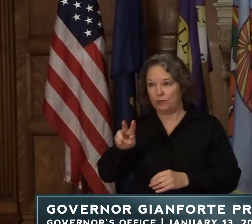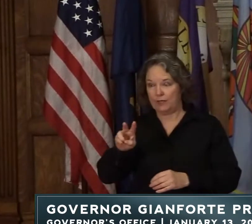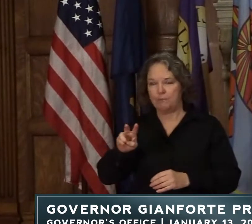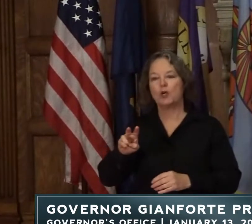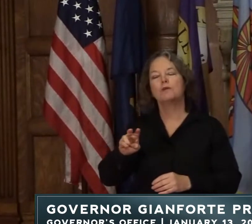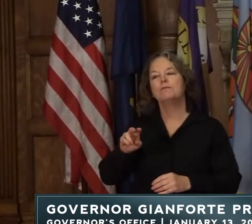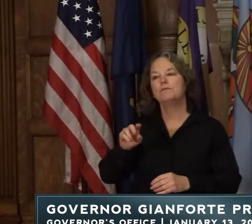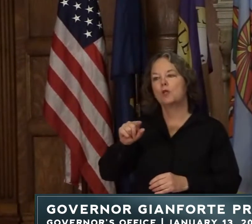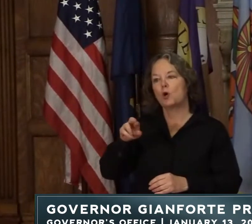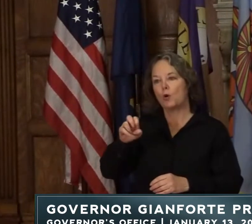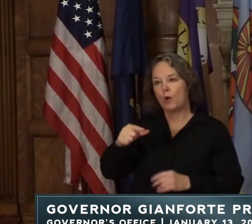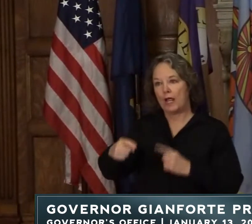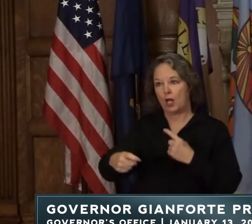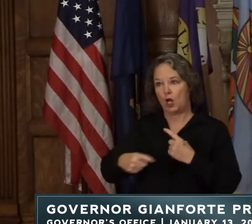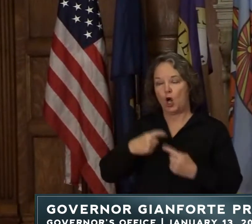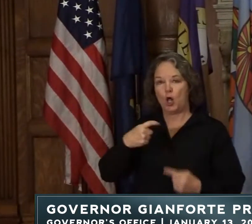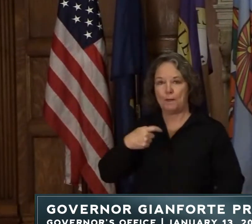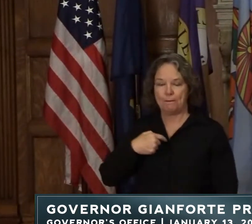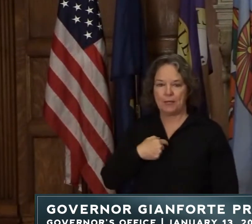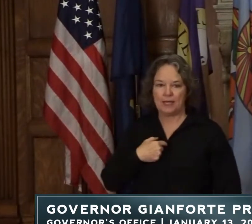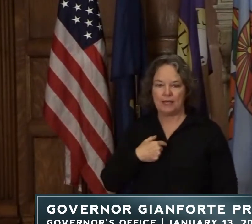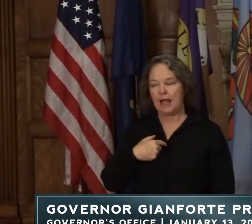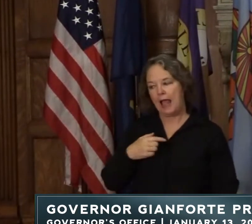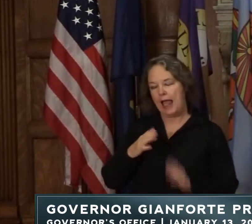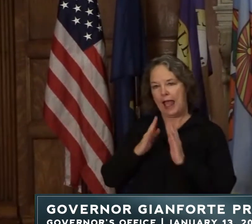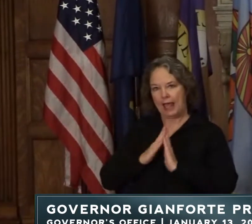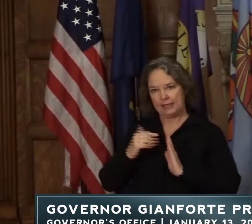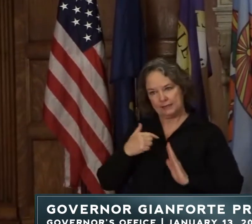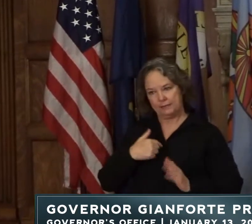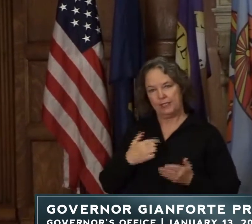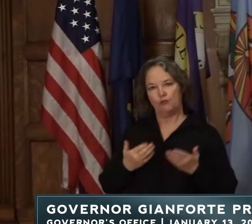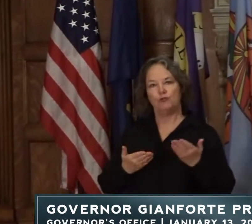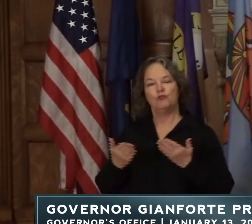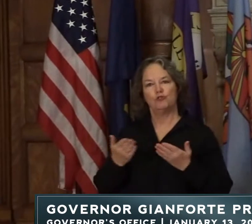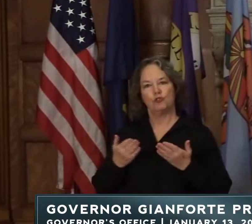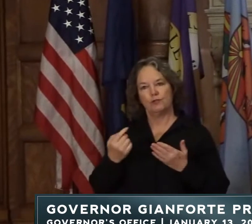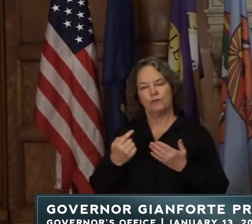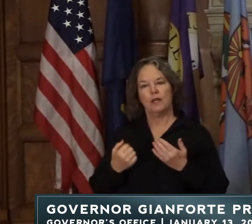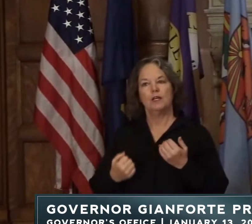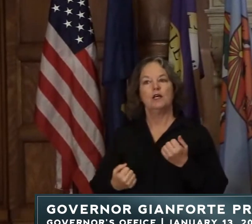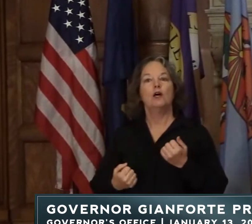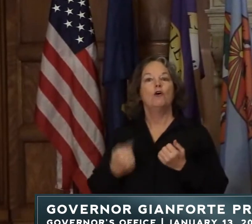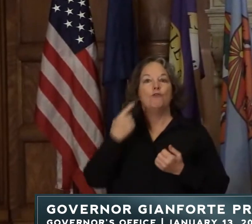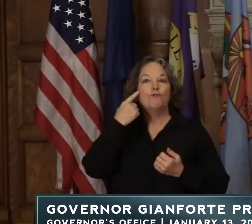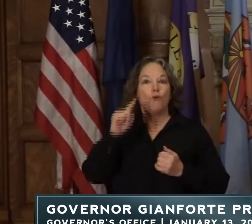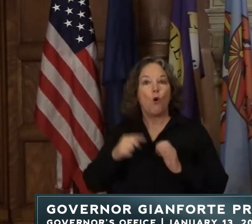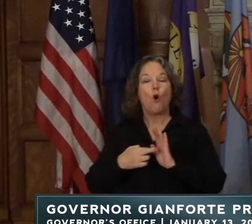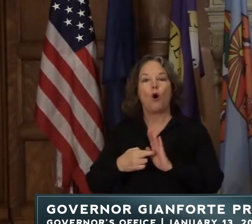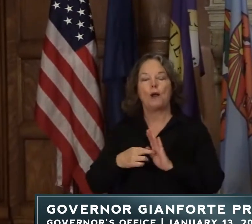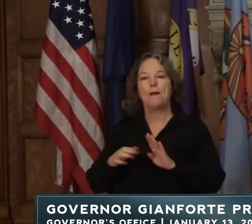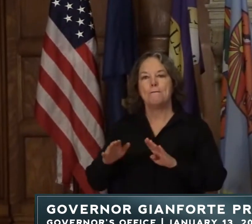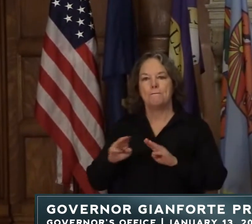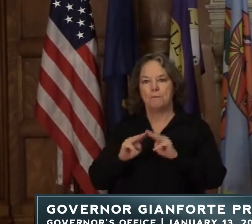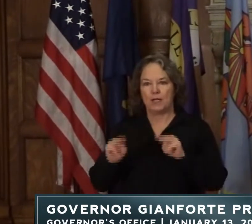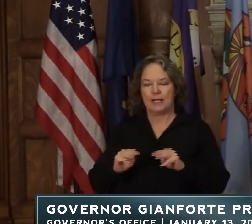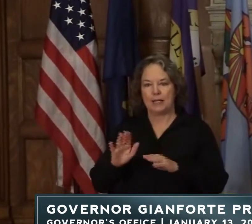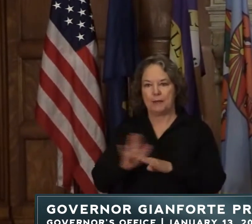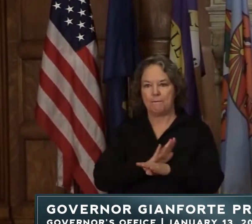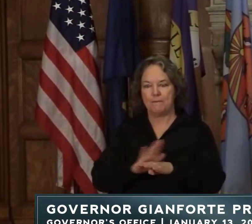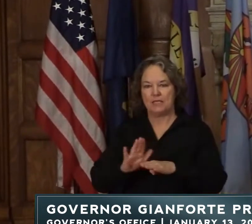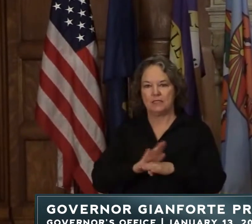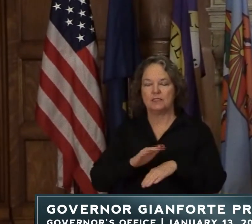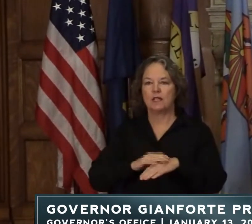and he had asked me to serve on behalf of the Montana business community through the Montana Chamber of Commerce